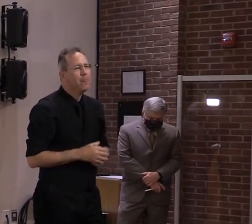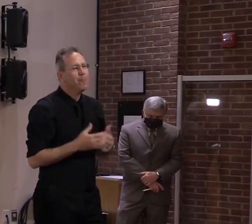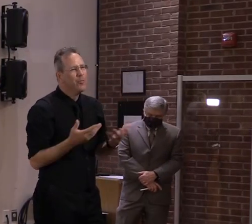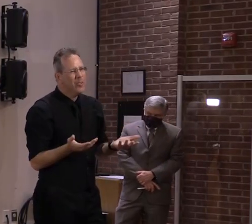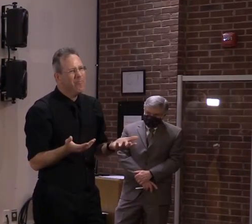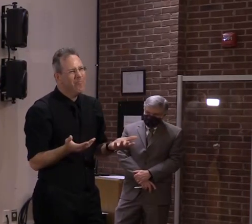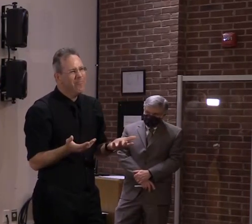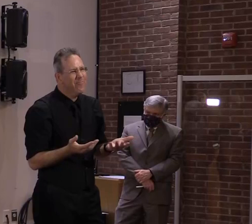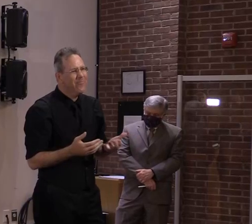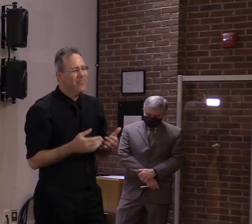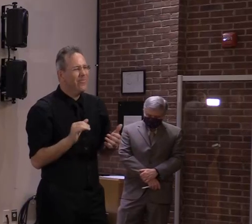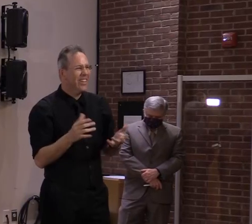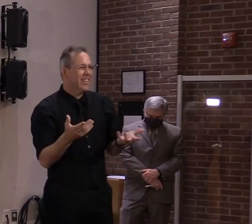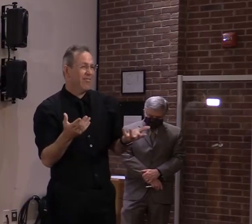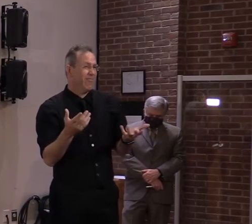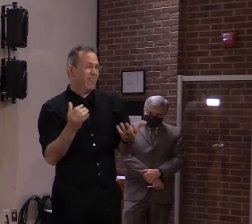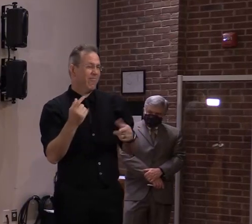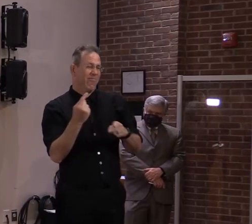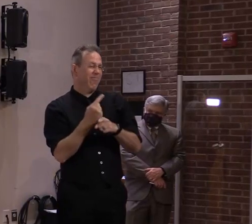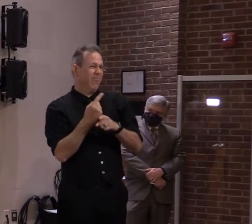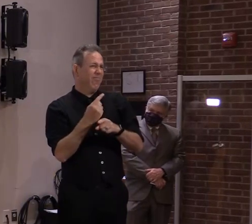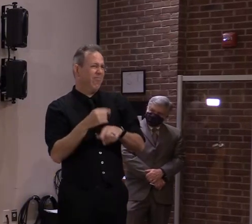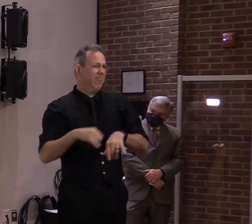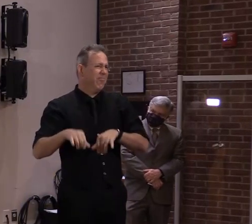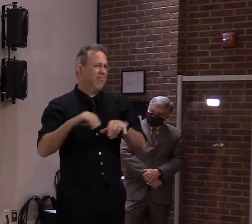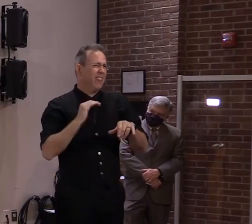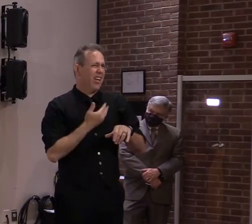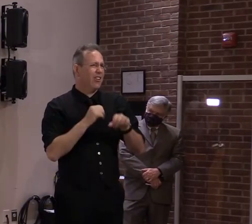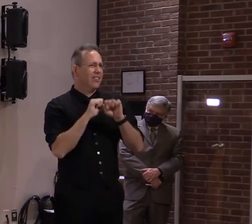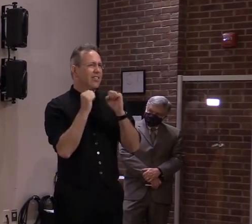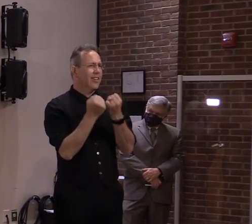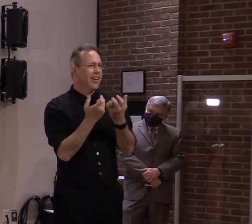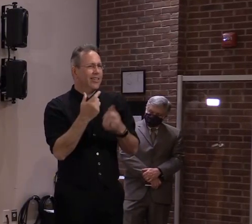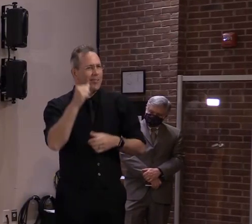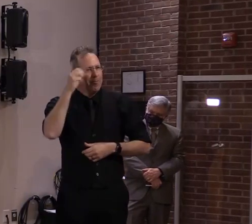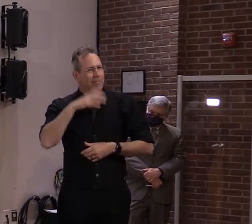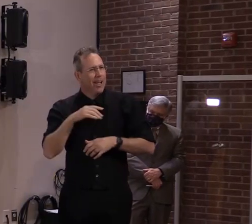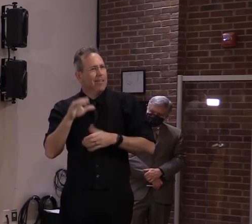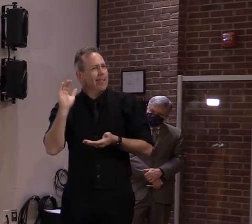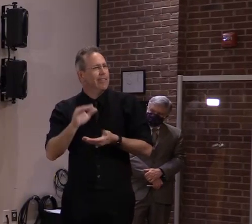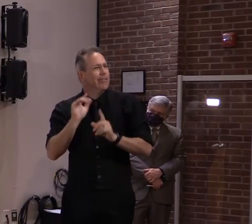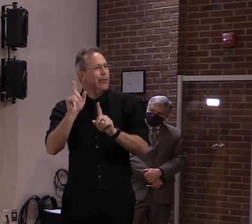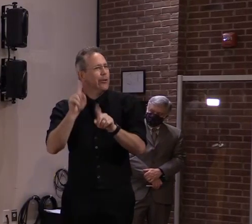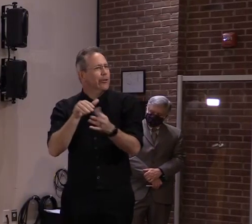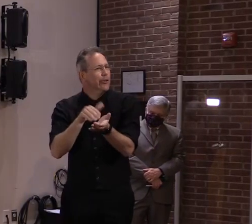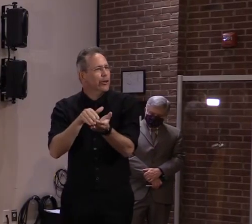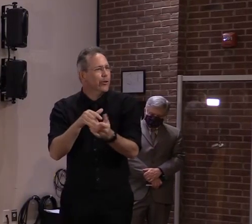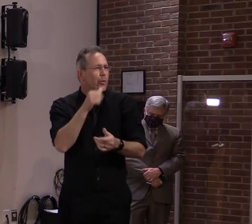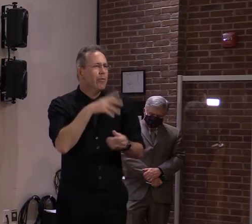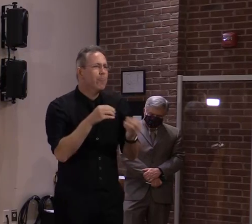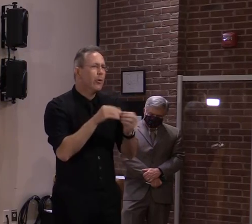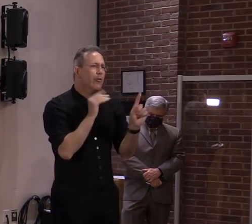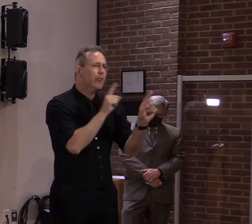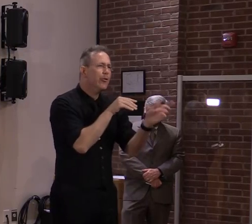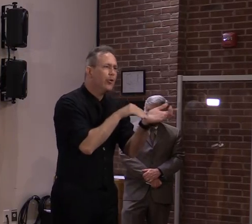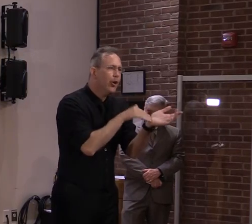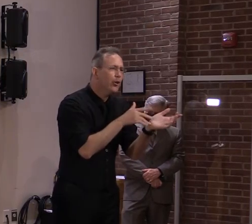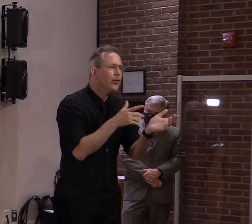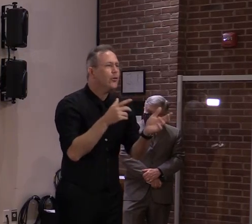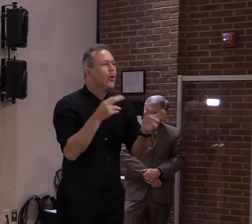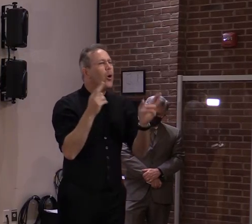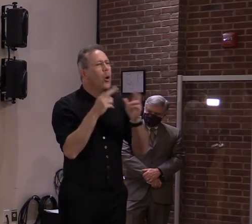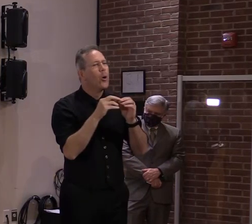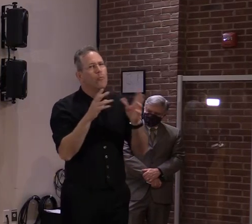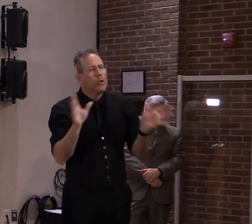anyways. But that doesn't tell you what's preventing the male from actually going that